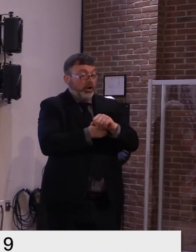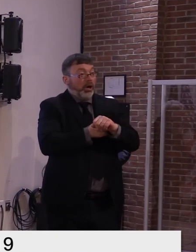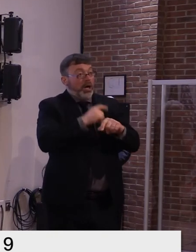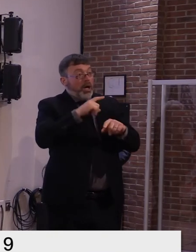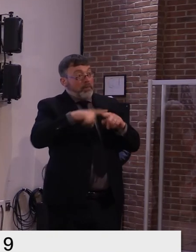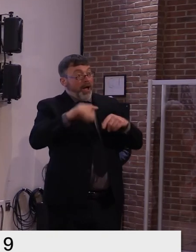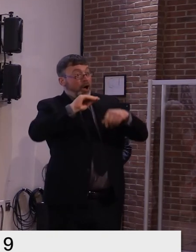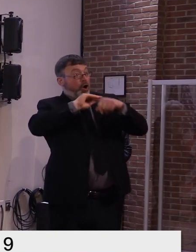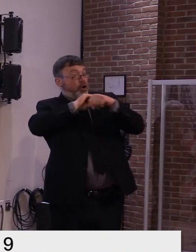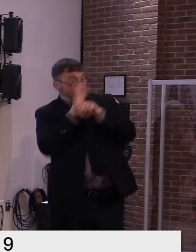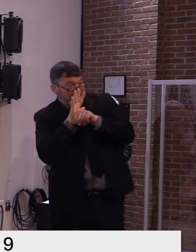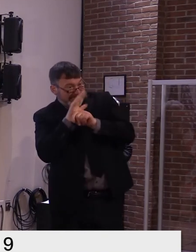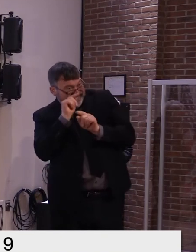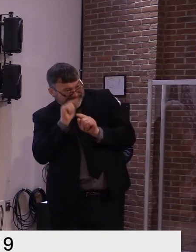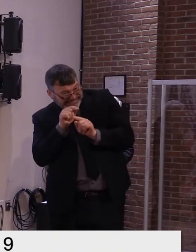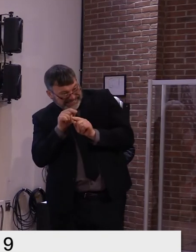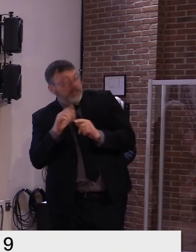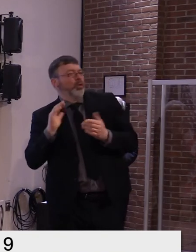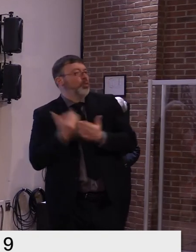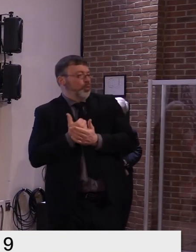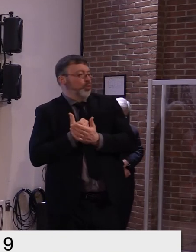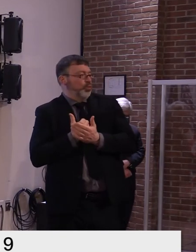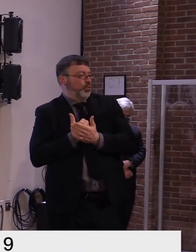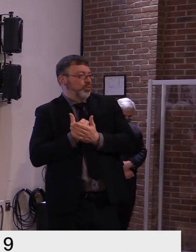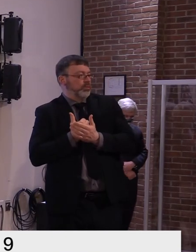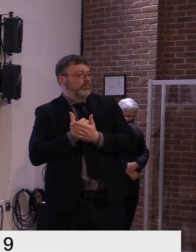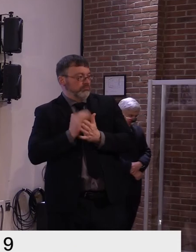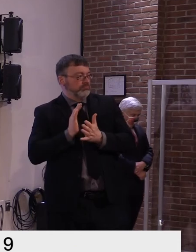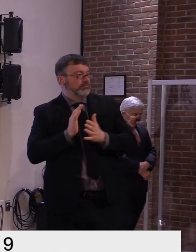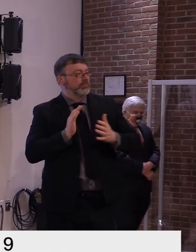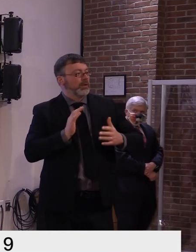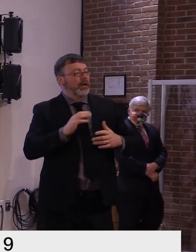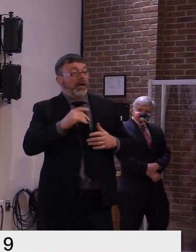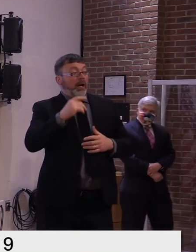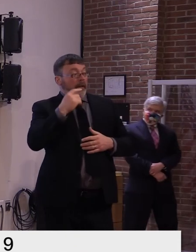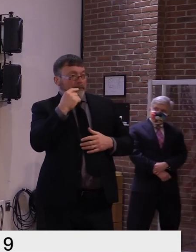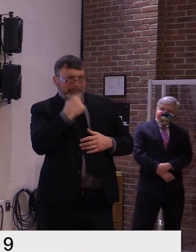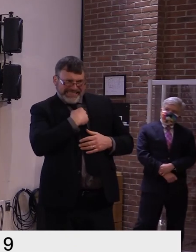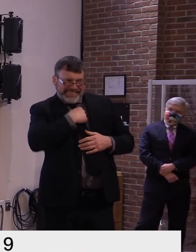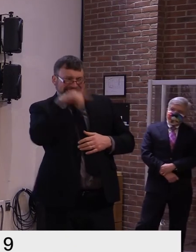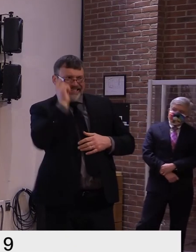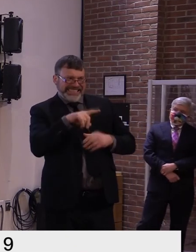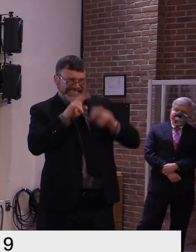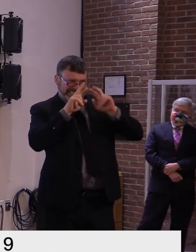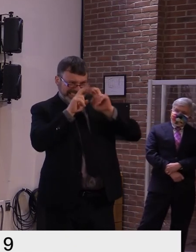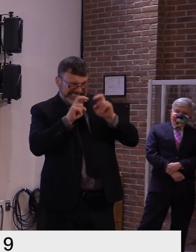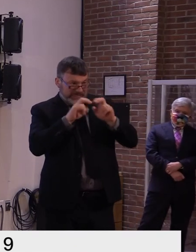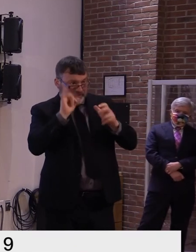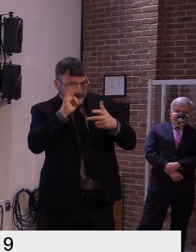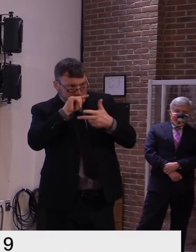That would be great. Sure. I would really appreciate that.